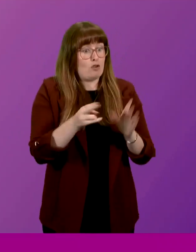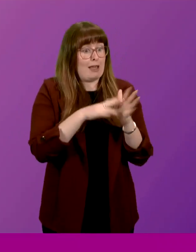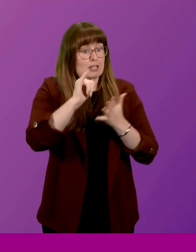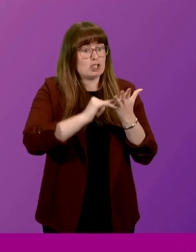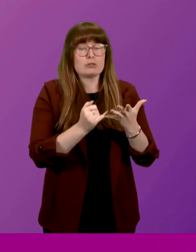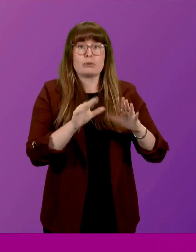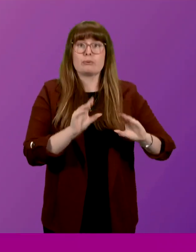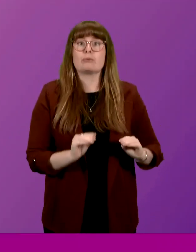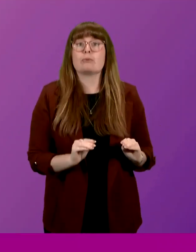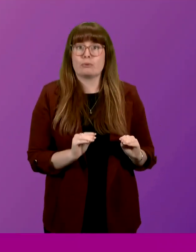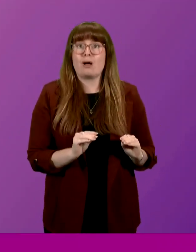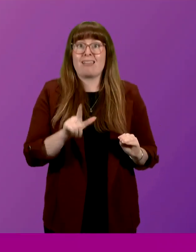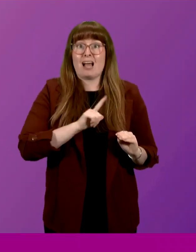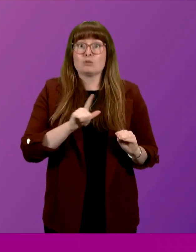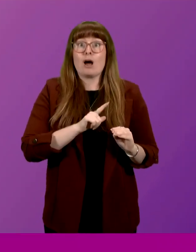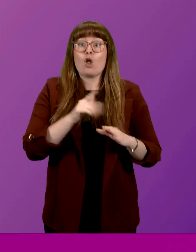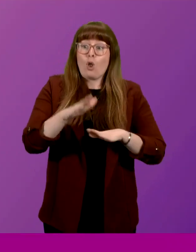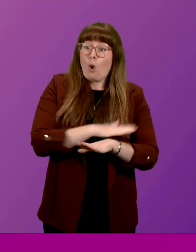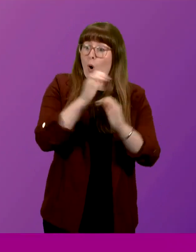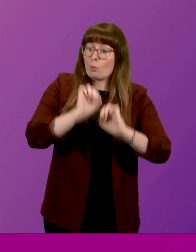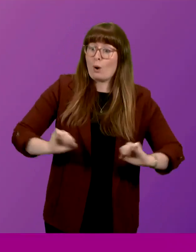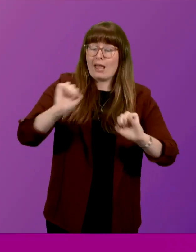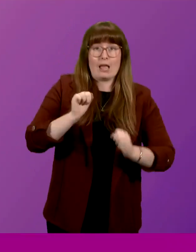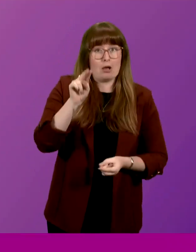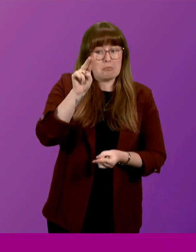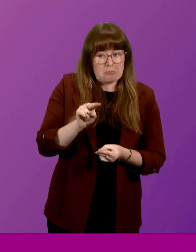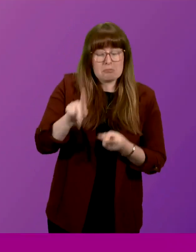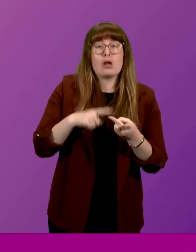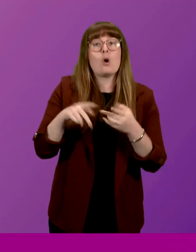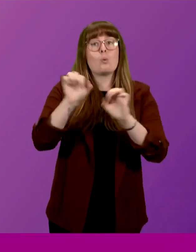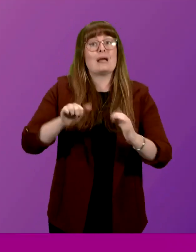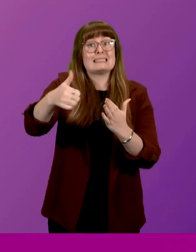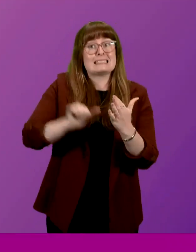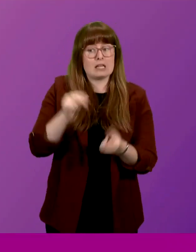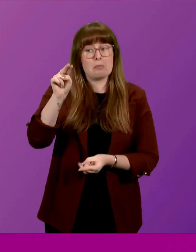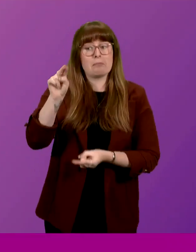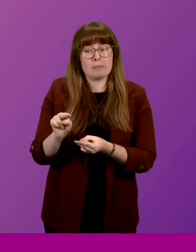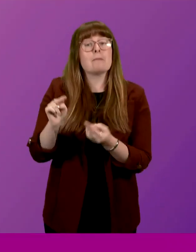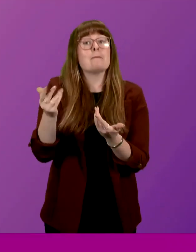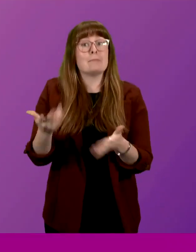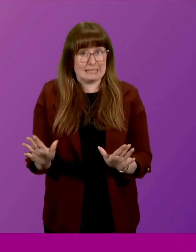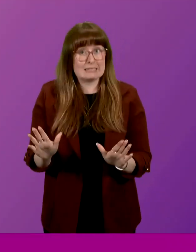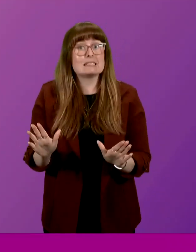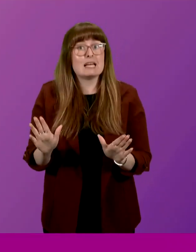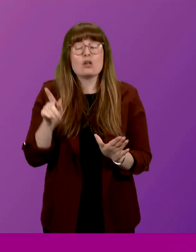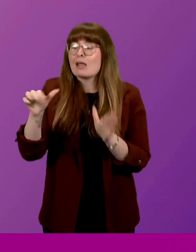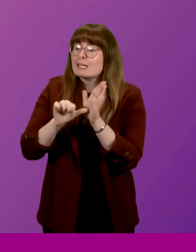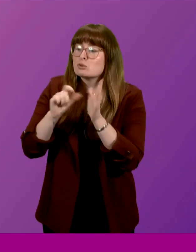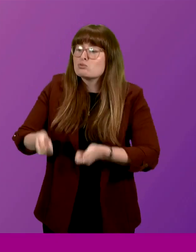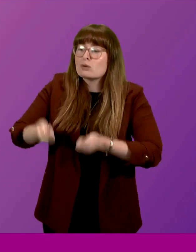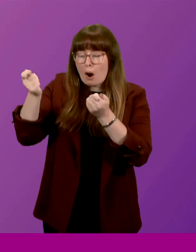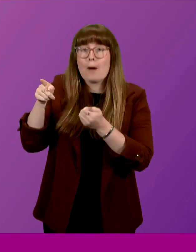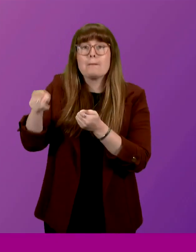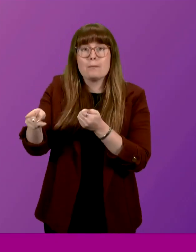That's why we're now seeing long waits coming down. It's why we're seeing waiting lists coming down. Now, the issue that Mr Sarwar raises, of